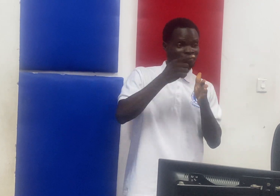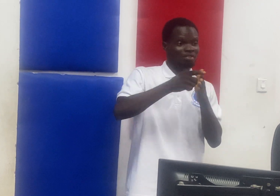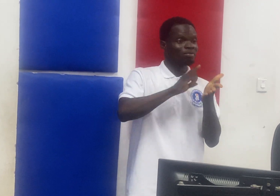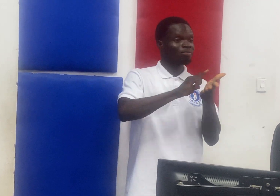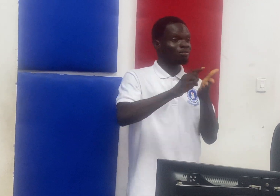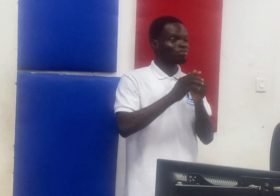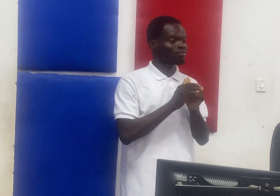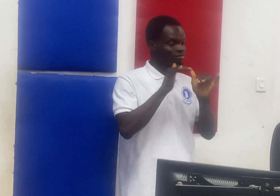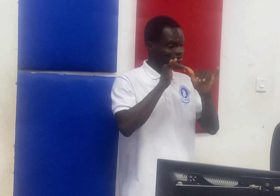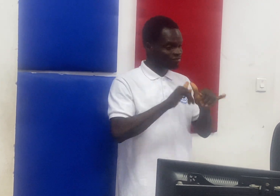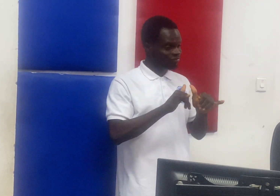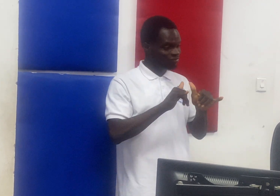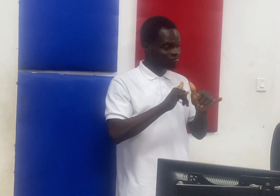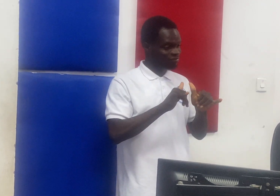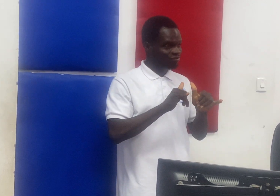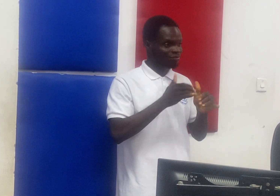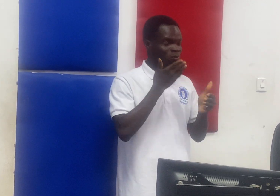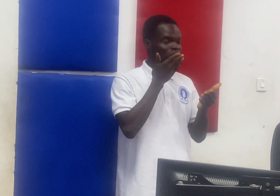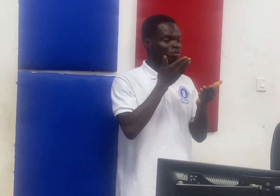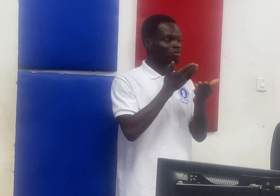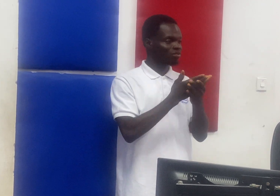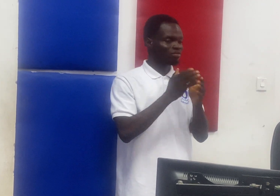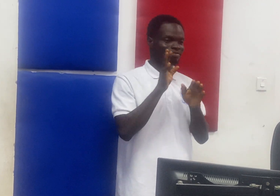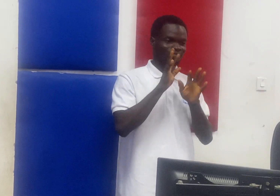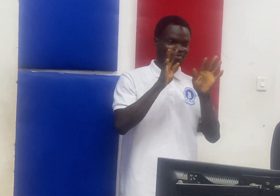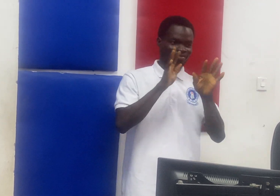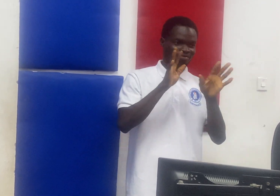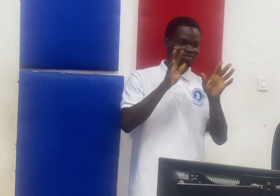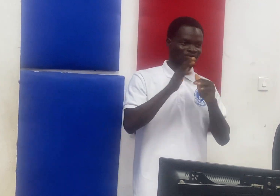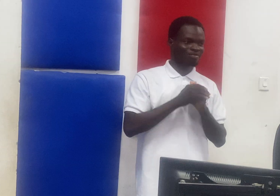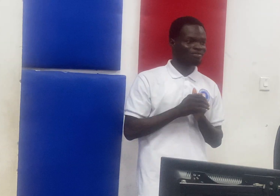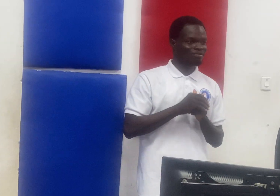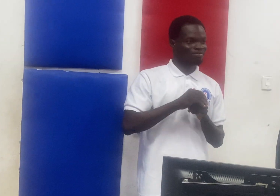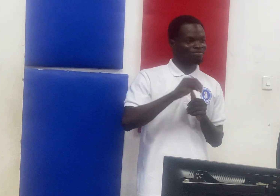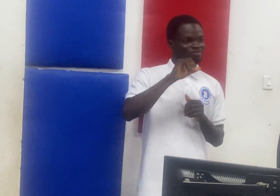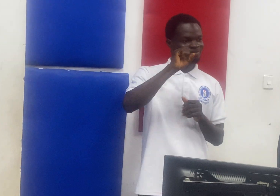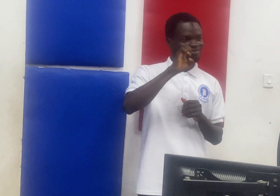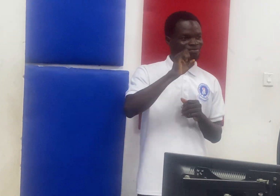goodbye, and have a good evening. SESA For humanity.